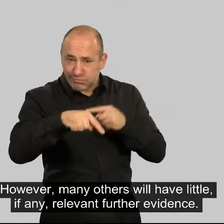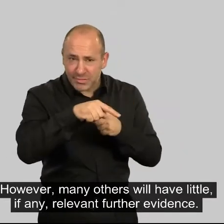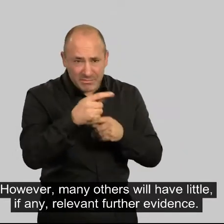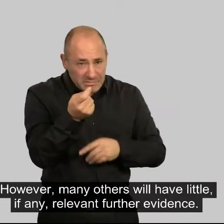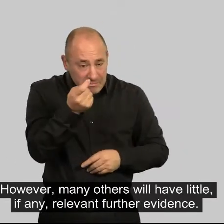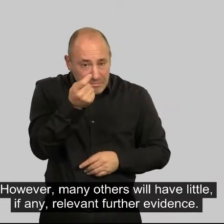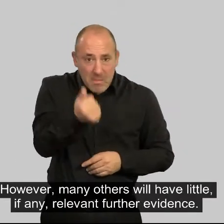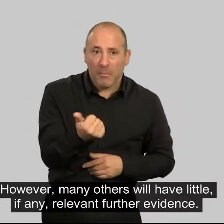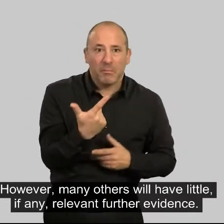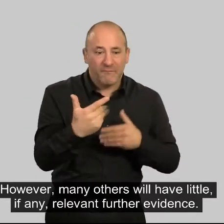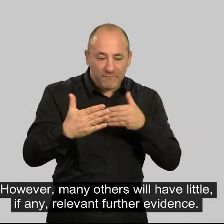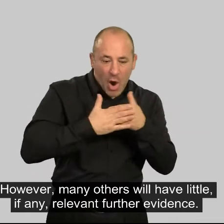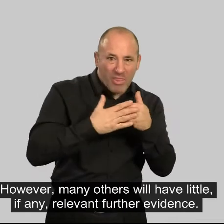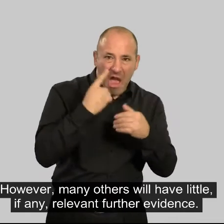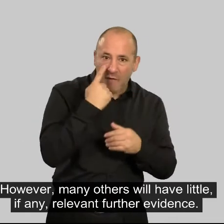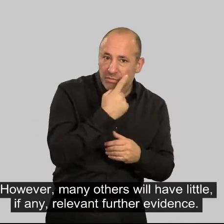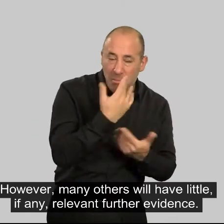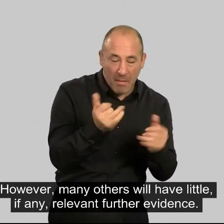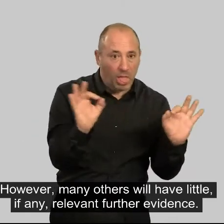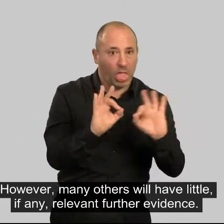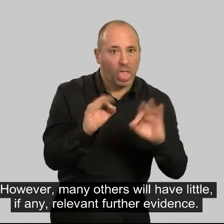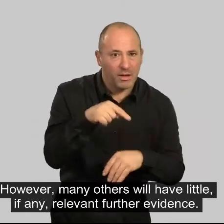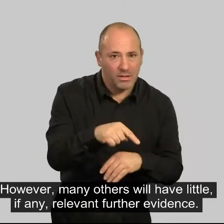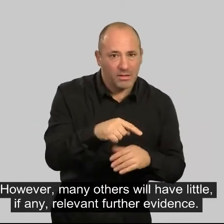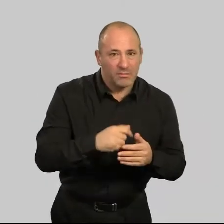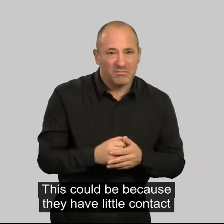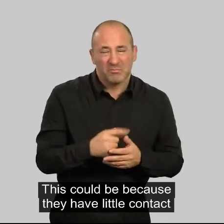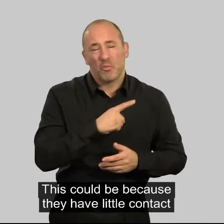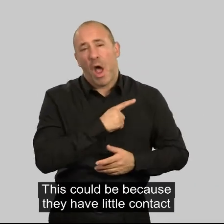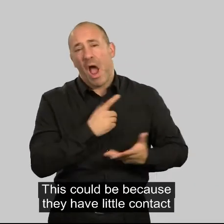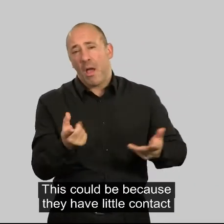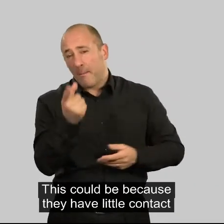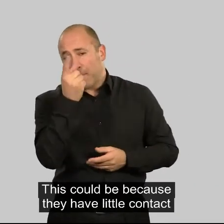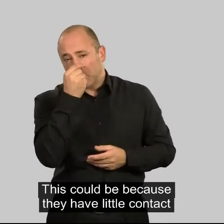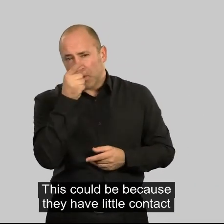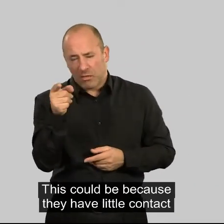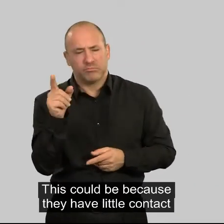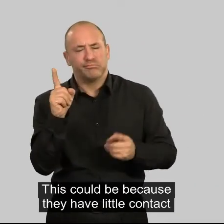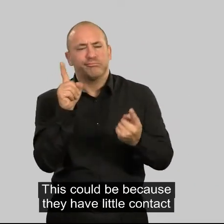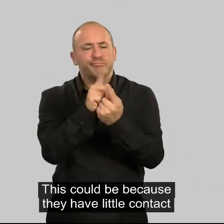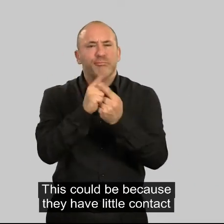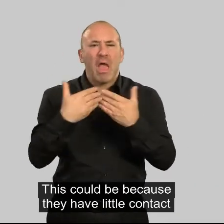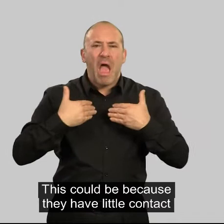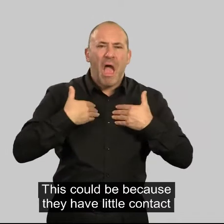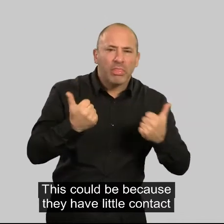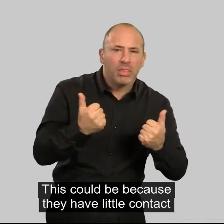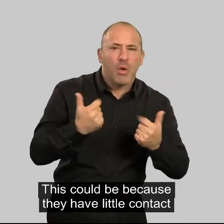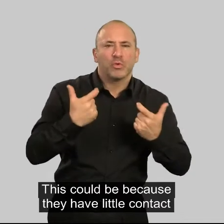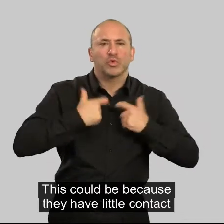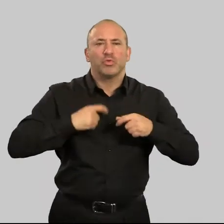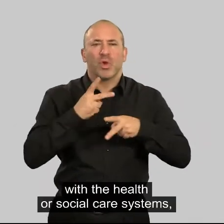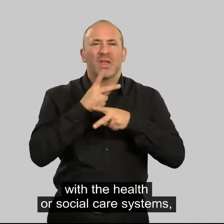However, many others will have little, if any, relevant further evidence. This could be because they have